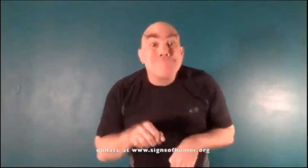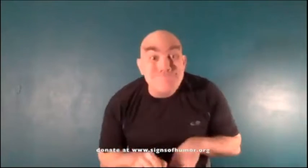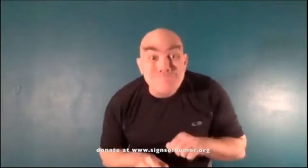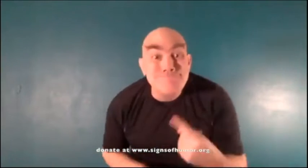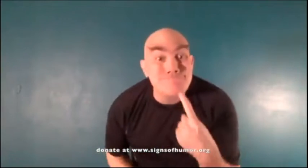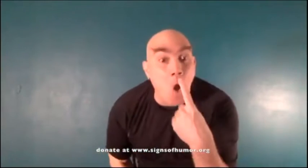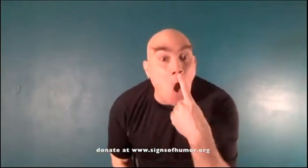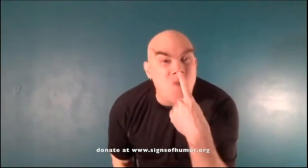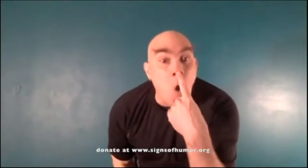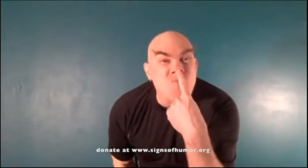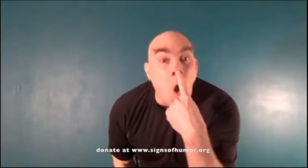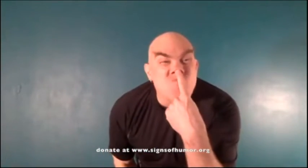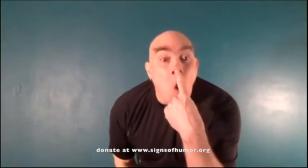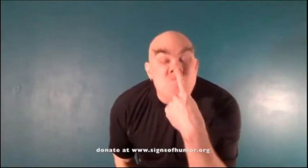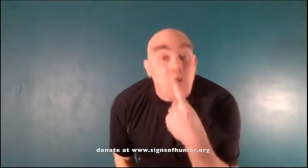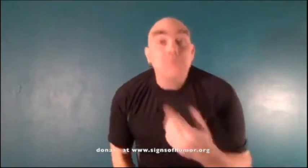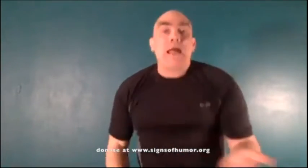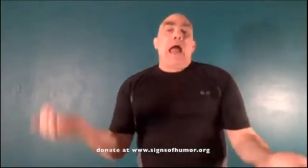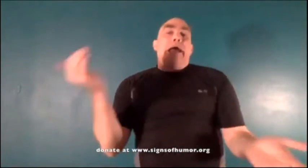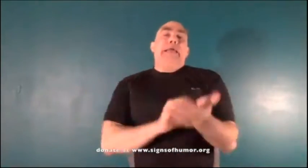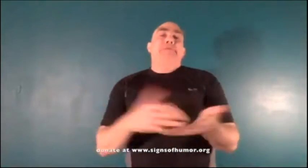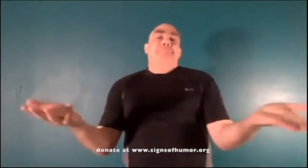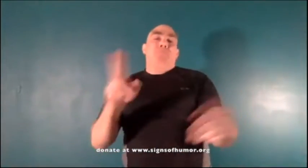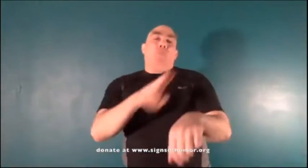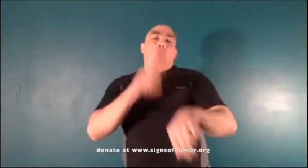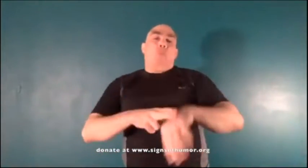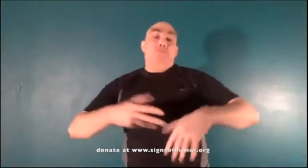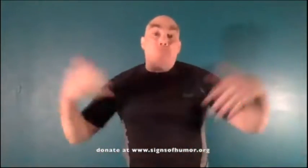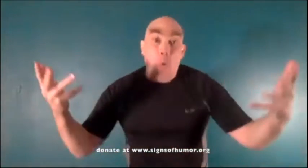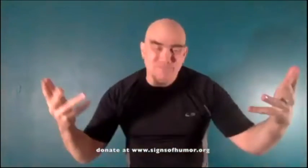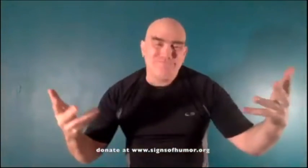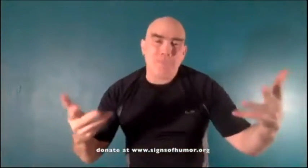took. The minute the dog's nose touched it, the gray blur